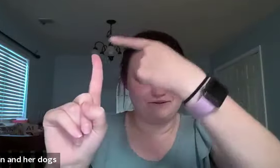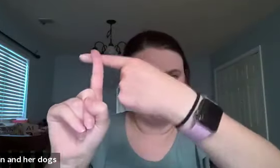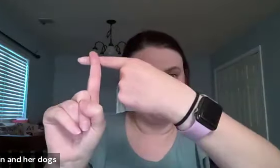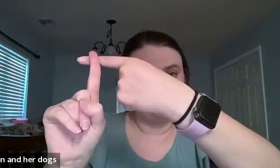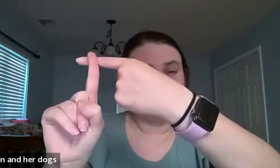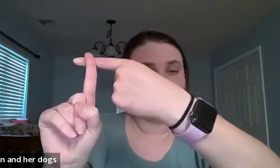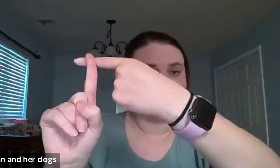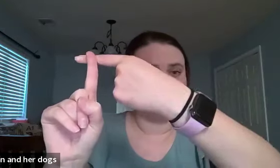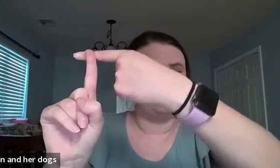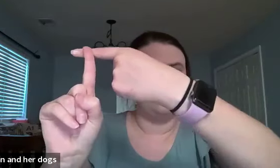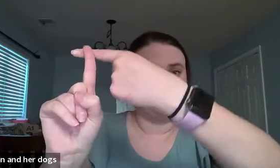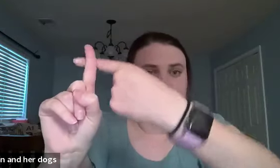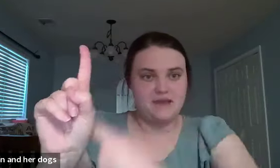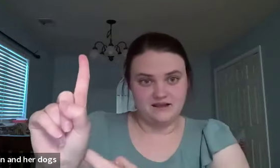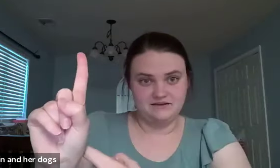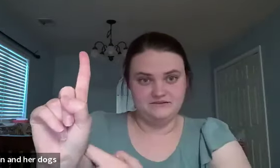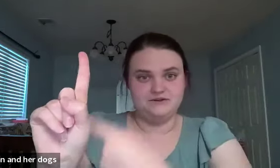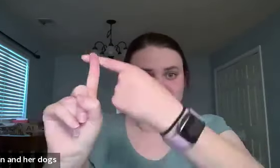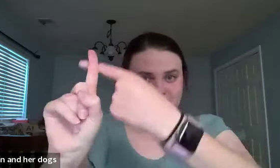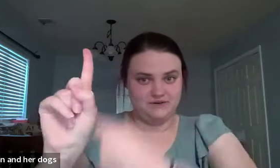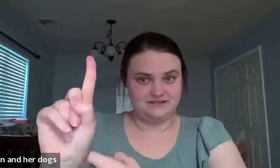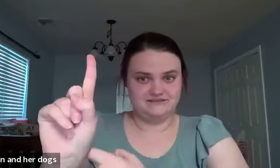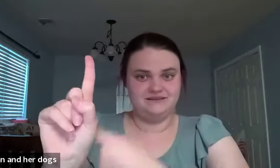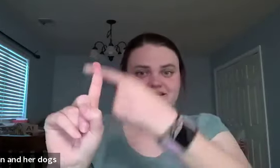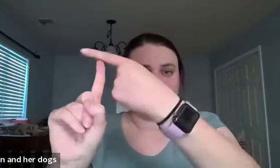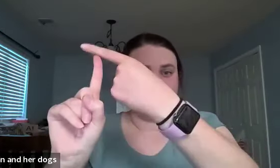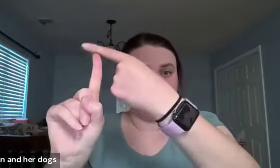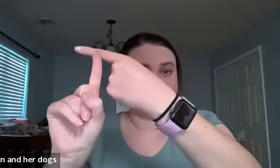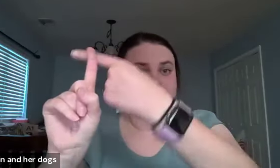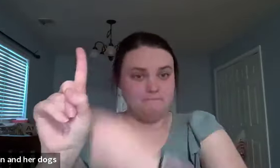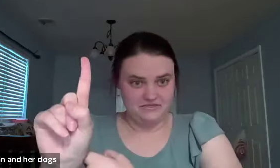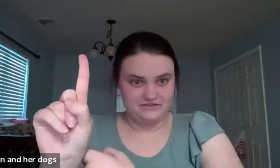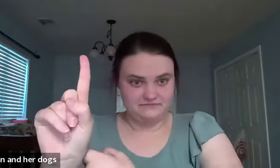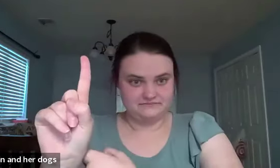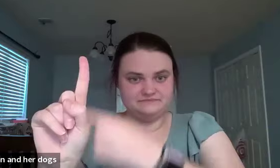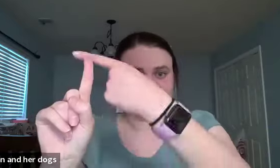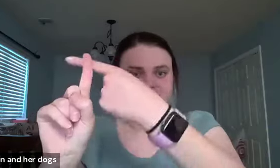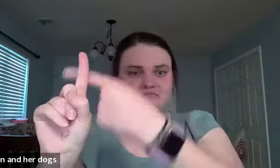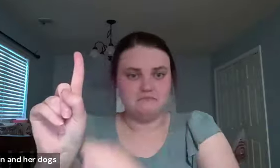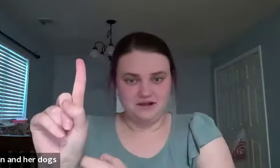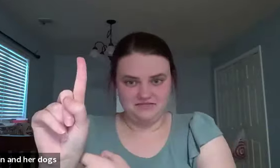have your dominant pointer finger go on the back of your non-dominant. And that is month,